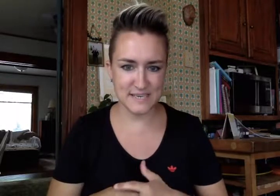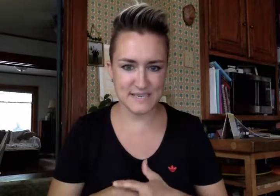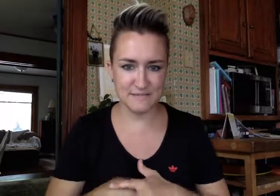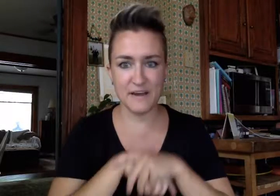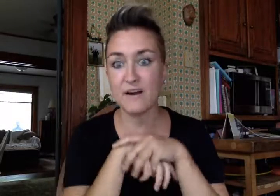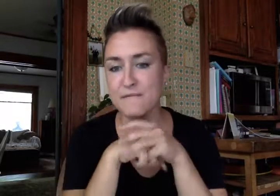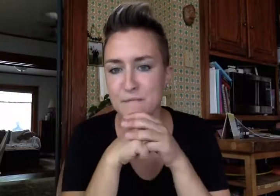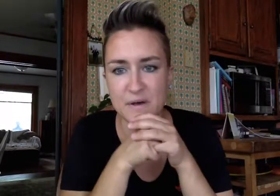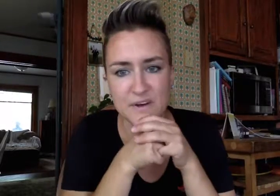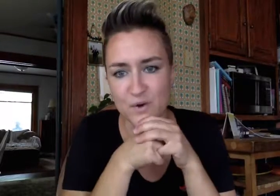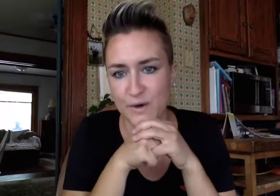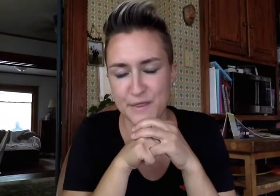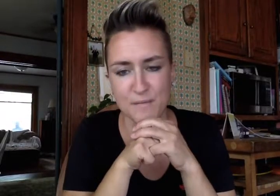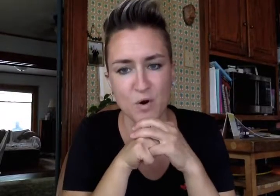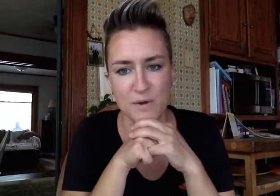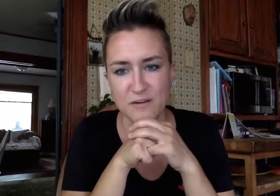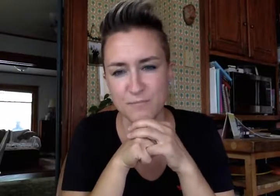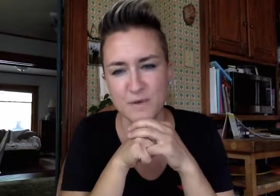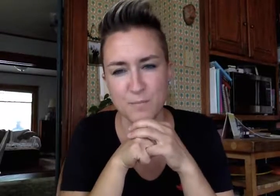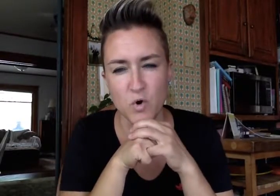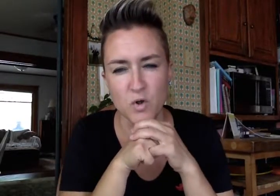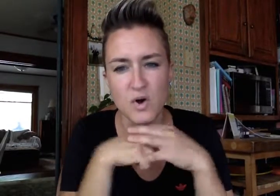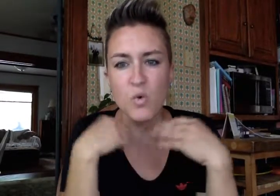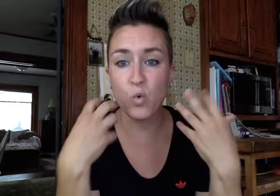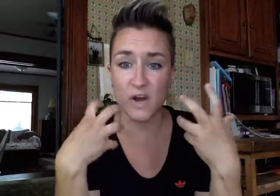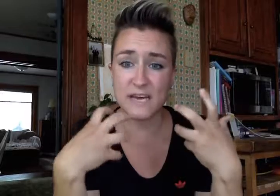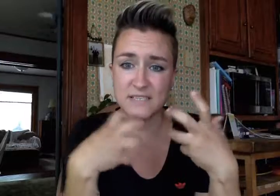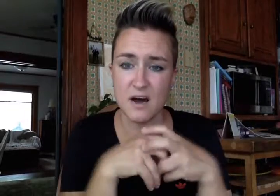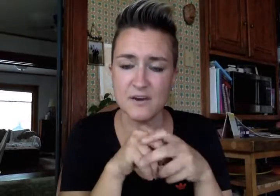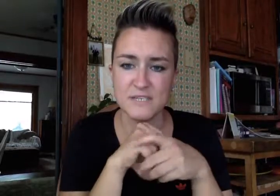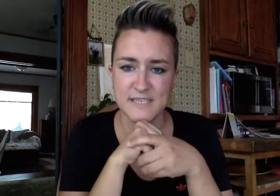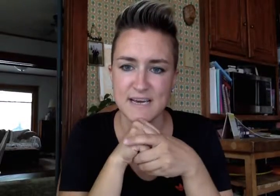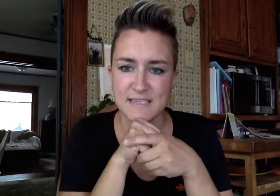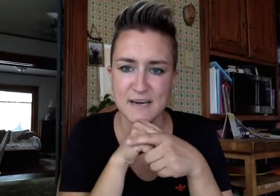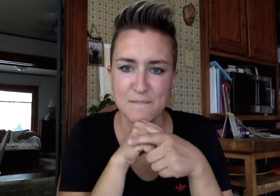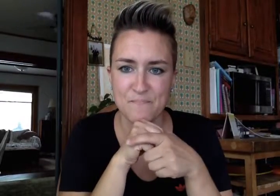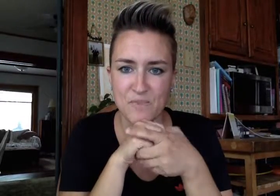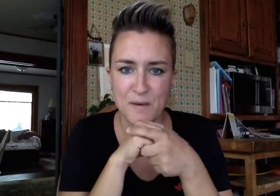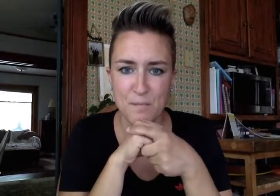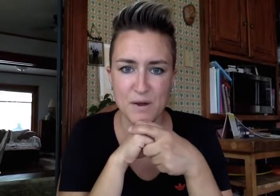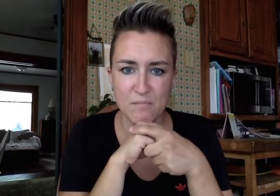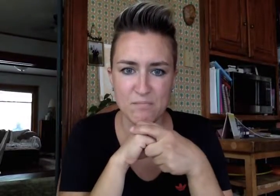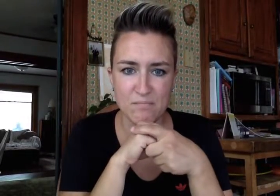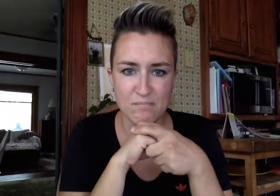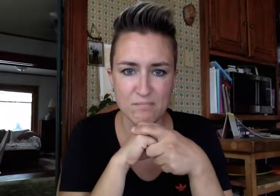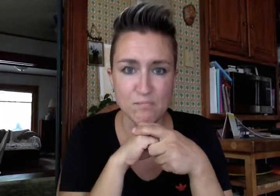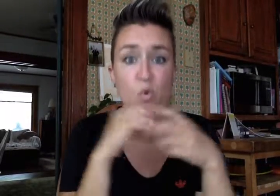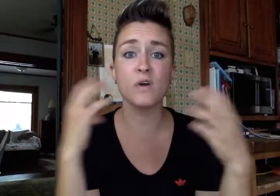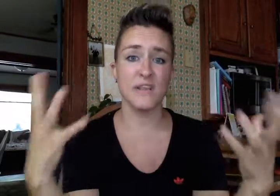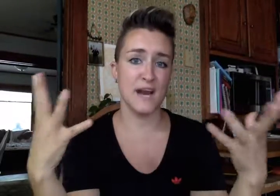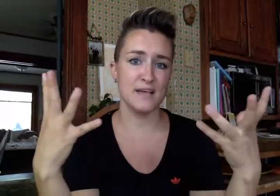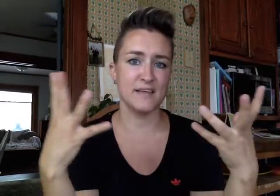He's very familiar with the moment of people working to understand him. But more than